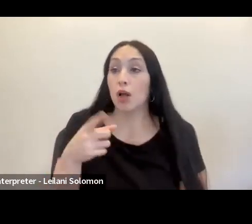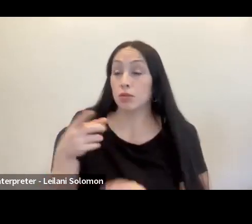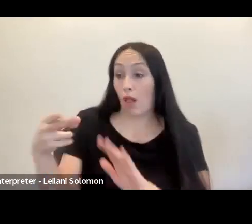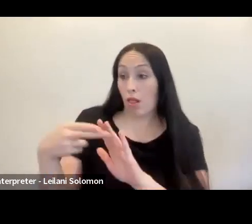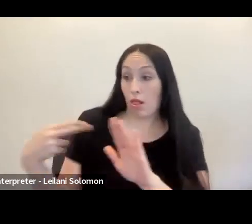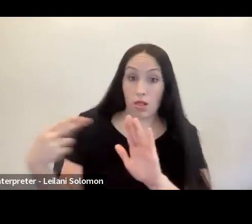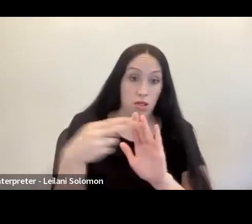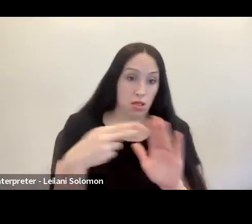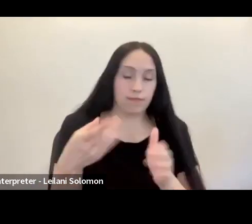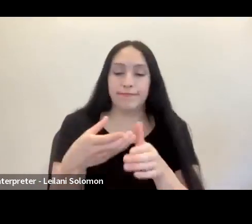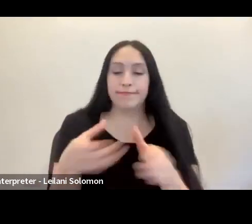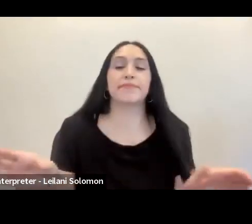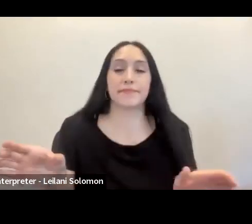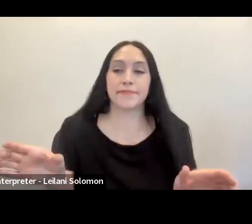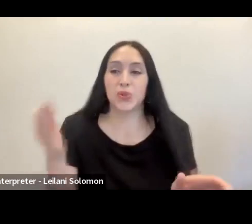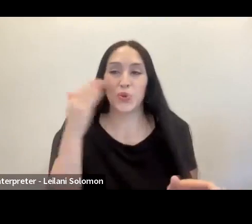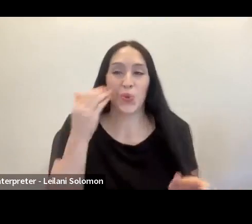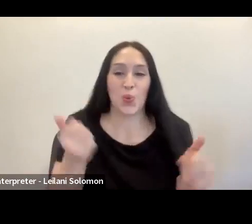or regular.